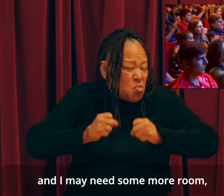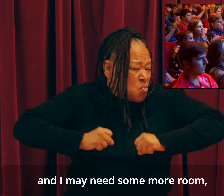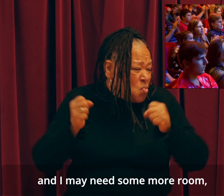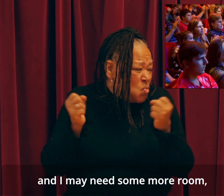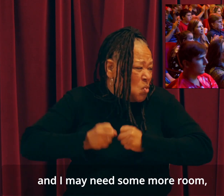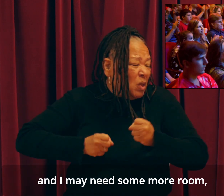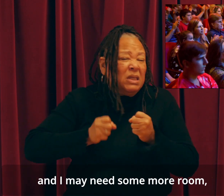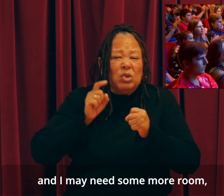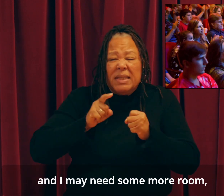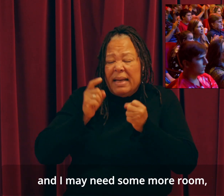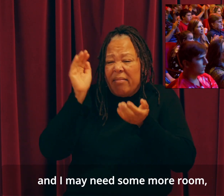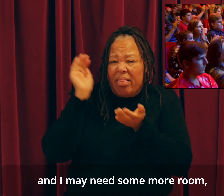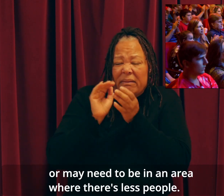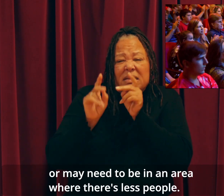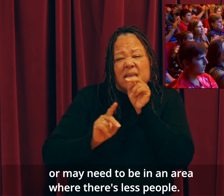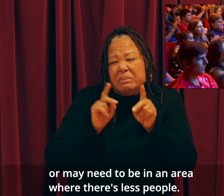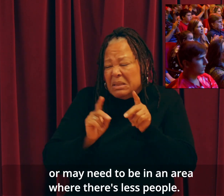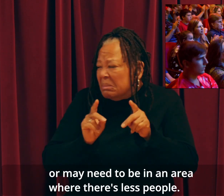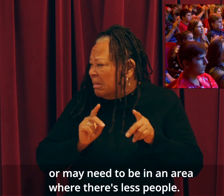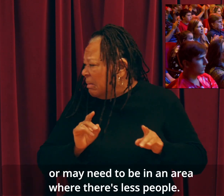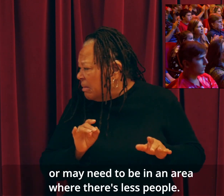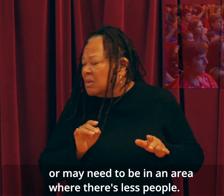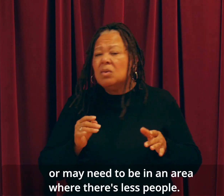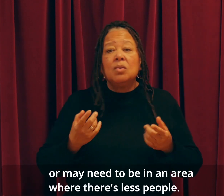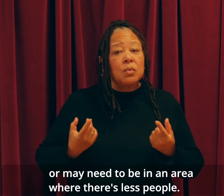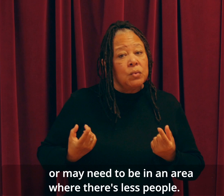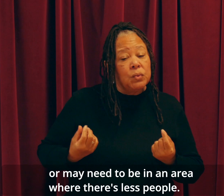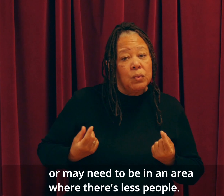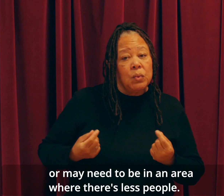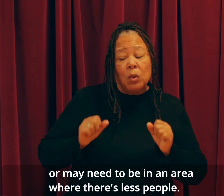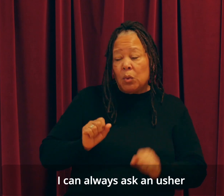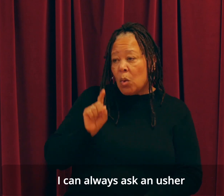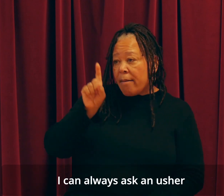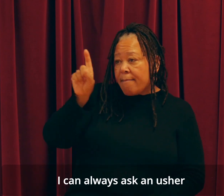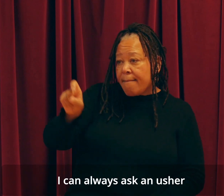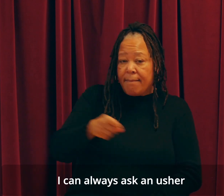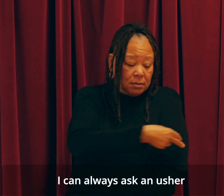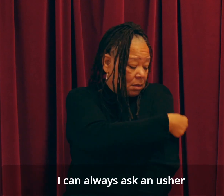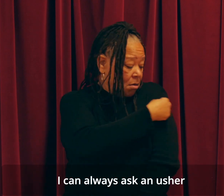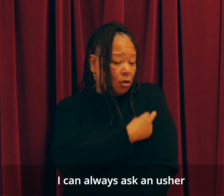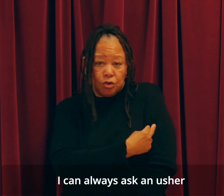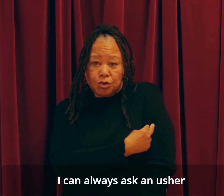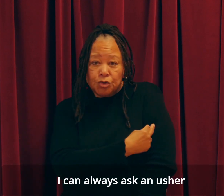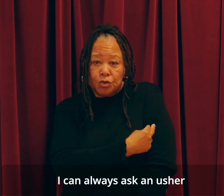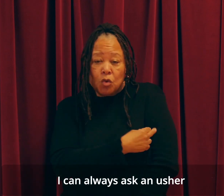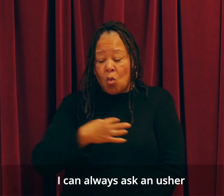And I may need some more room. Or may need to be in an area where there's less people. I can always ask